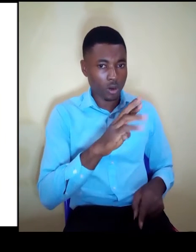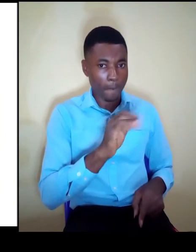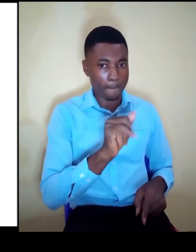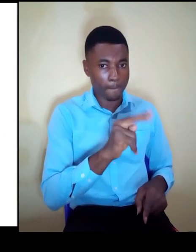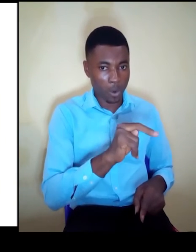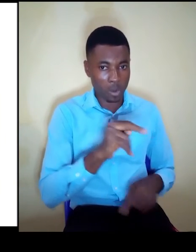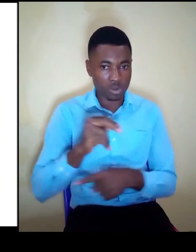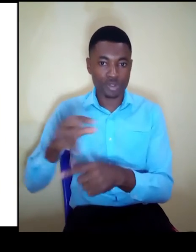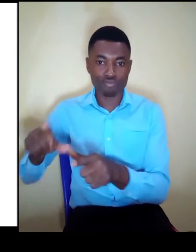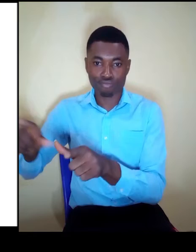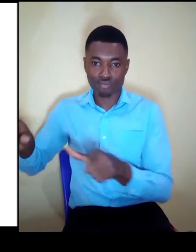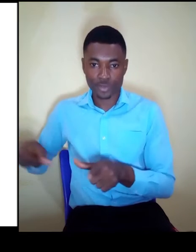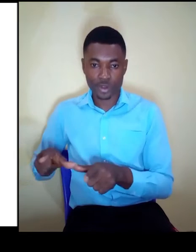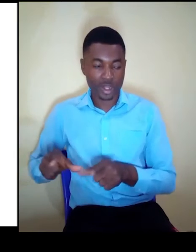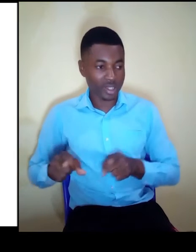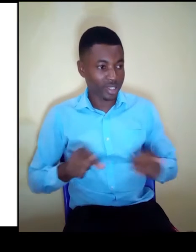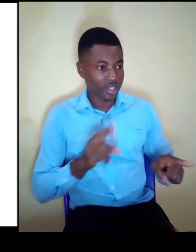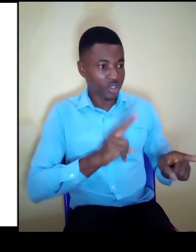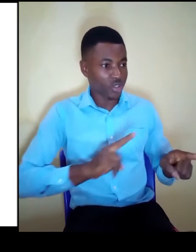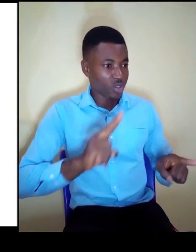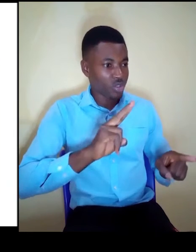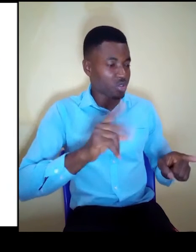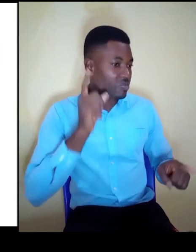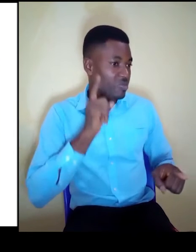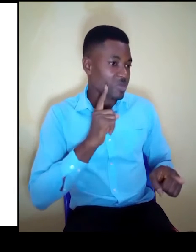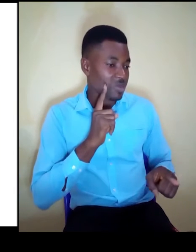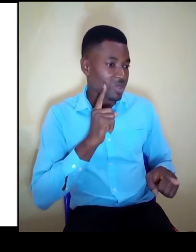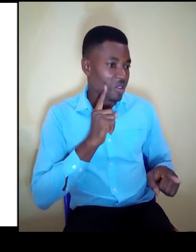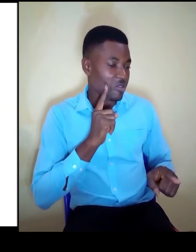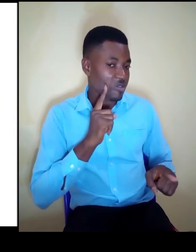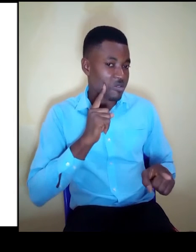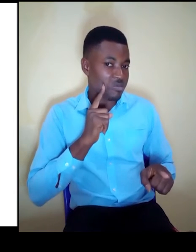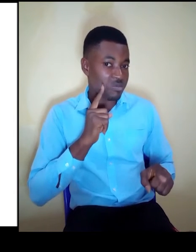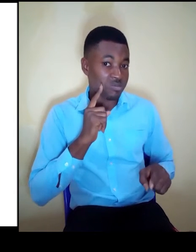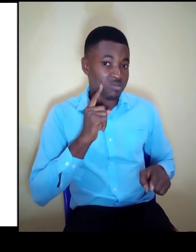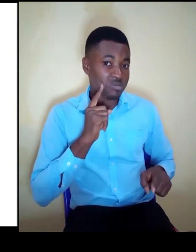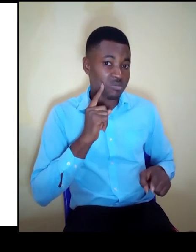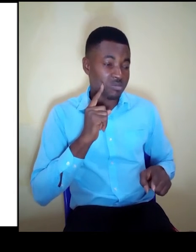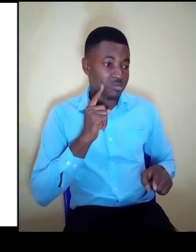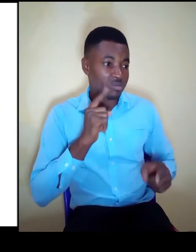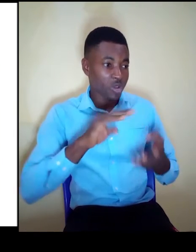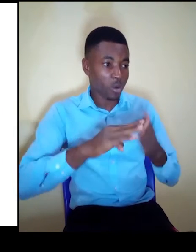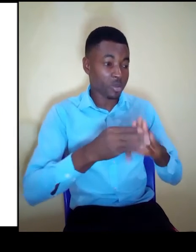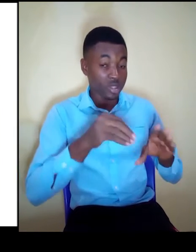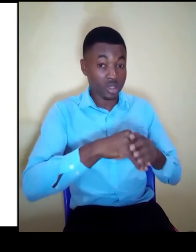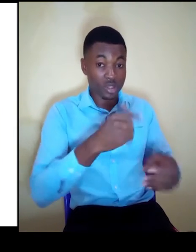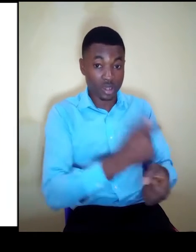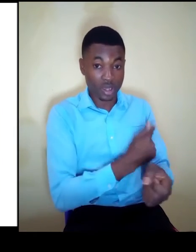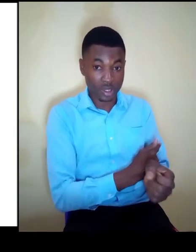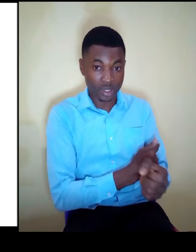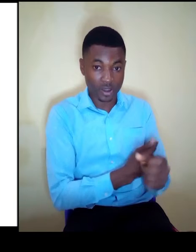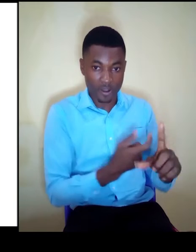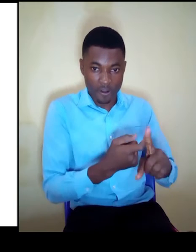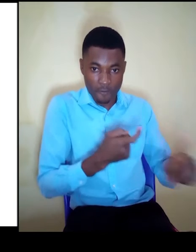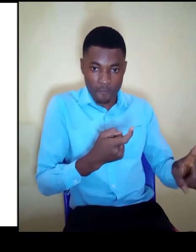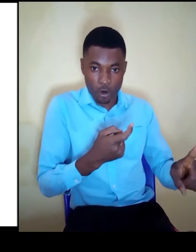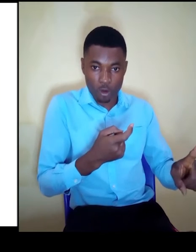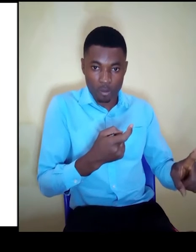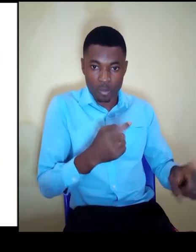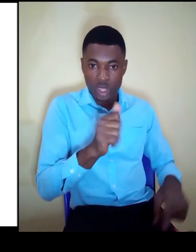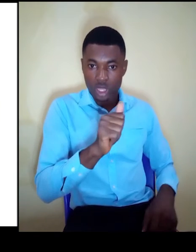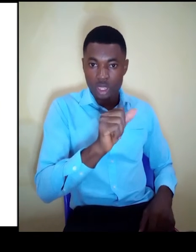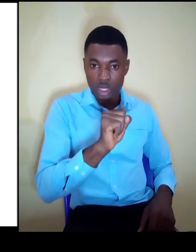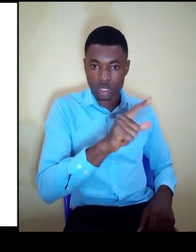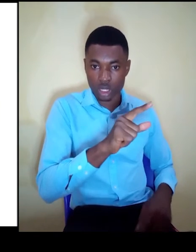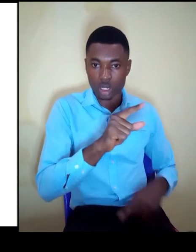sign language. Ghanaian Sign Language is used by deaf community in Ghana and is emerged from American Sign Language. Adam Roberts